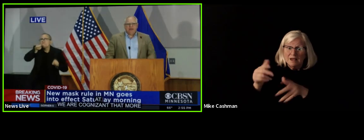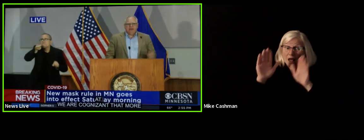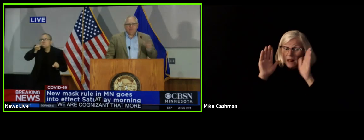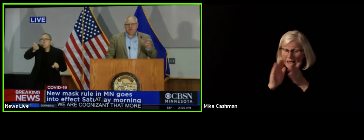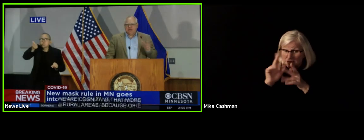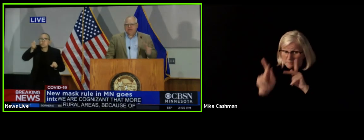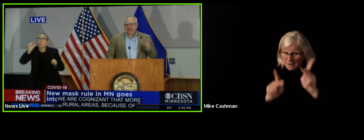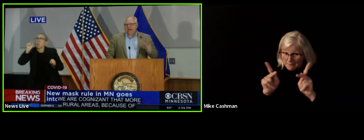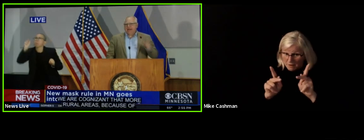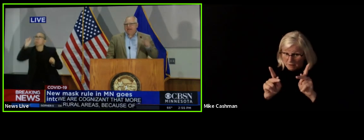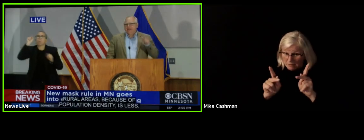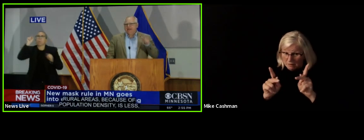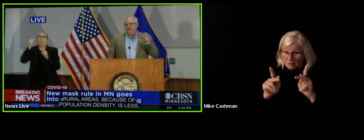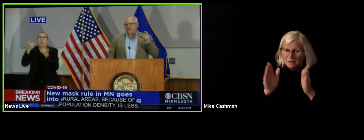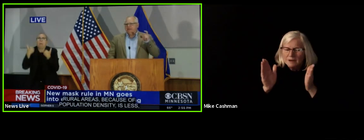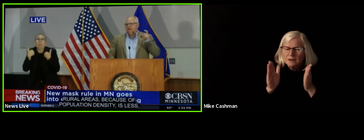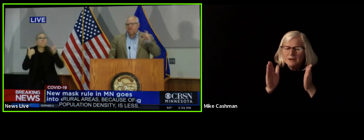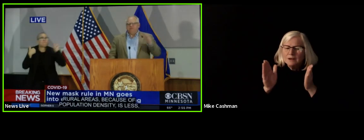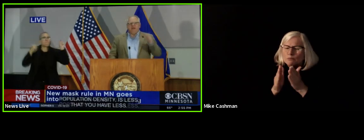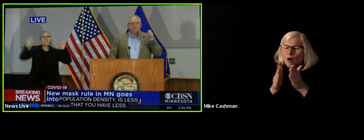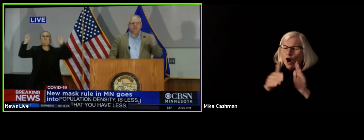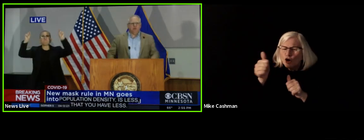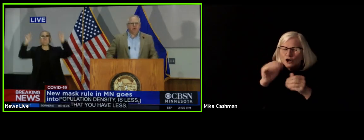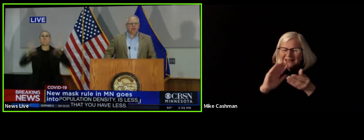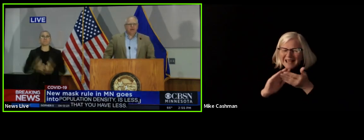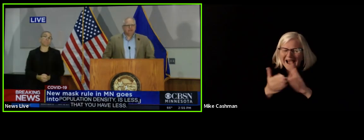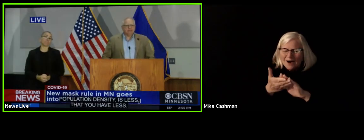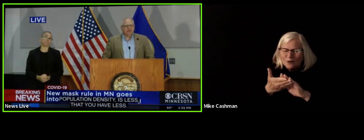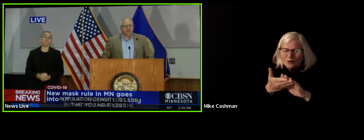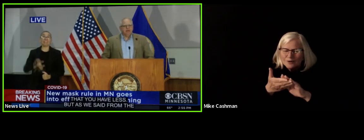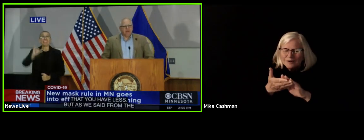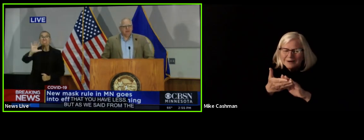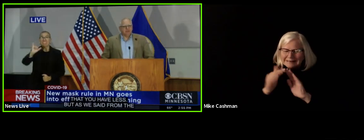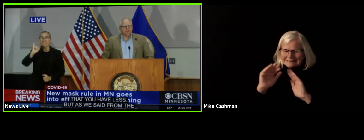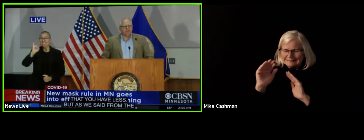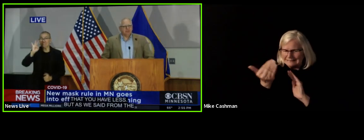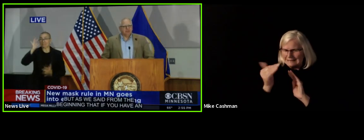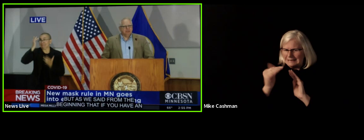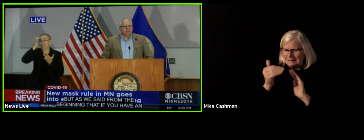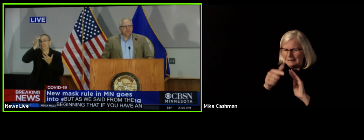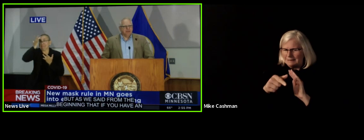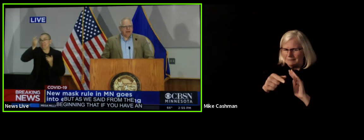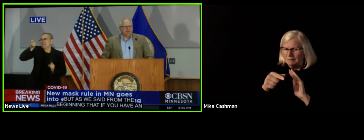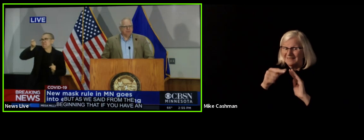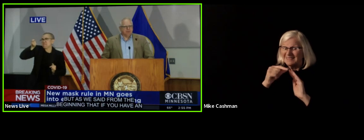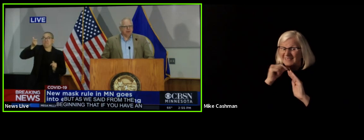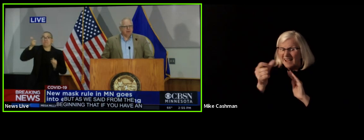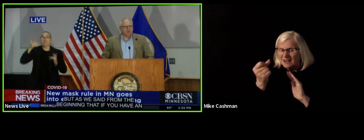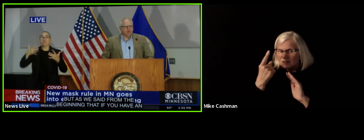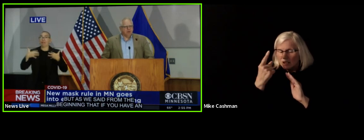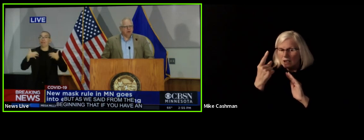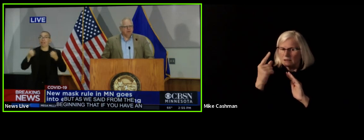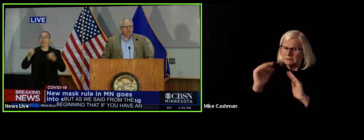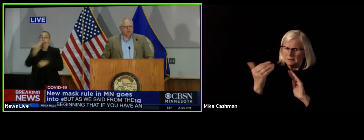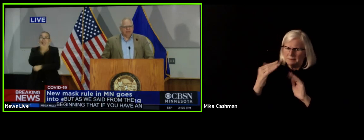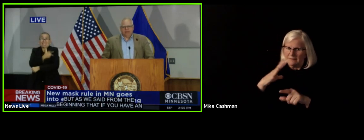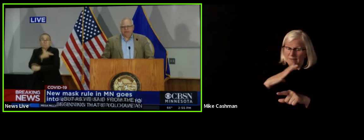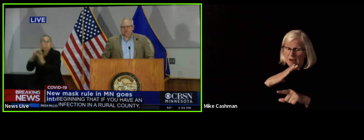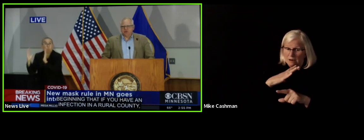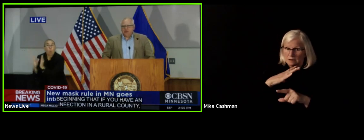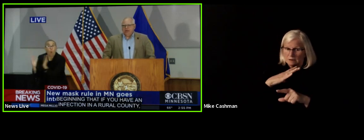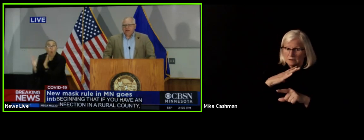that if you get a infection in rural counties, the healthcare system is not as prepared or as large to be able to